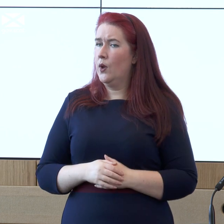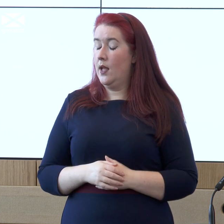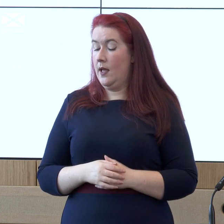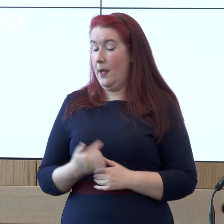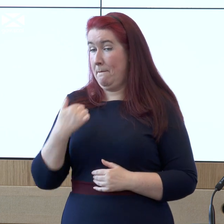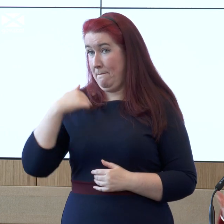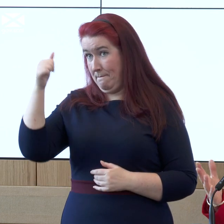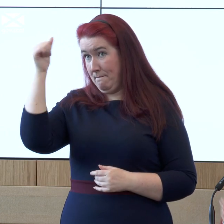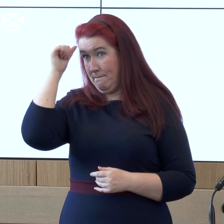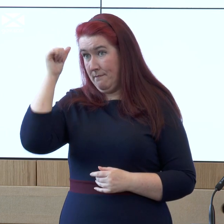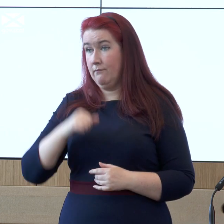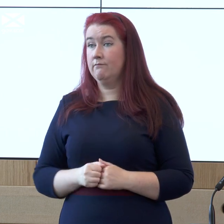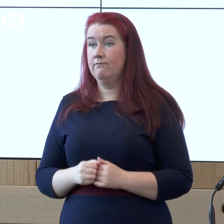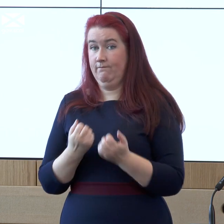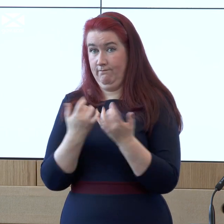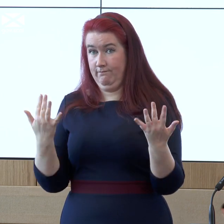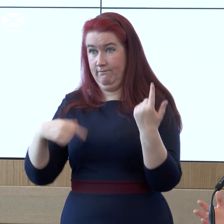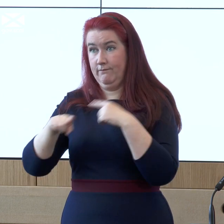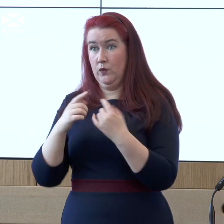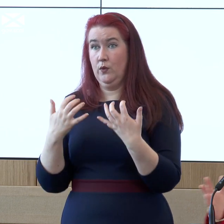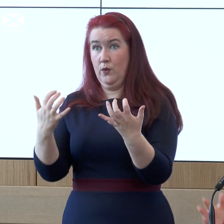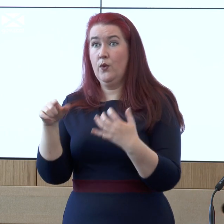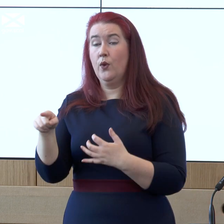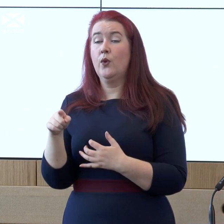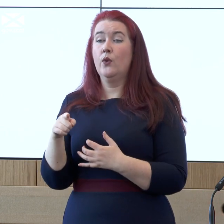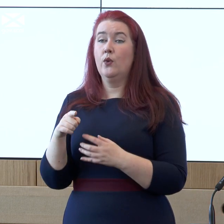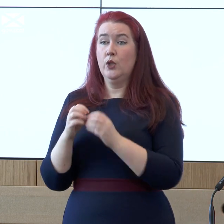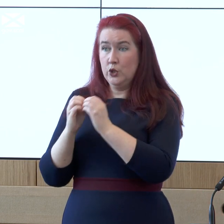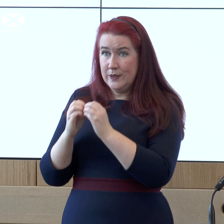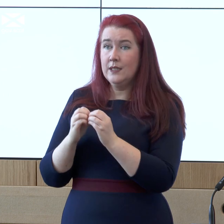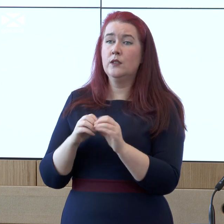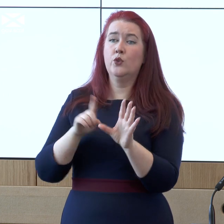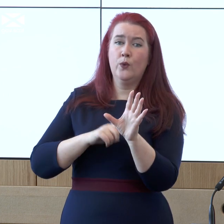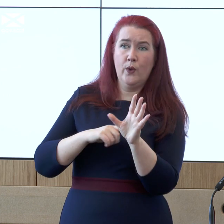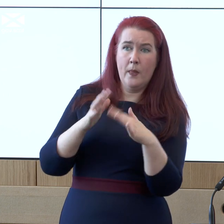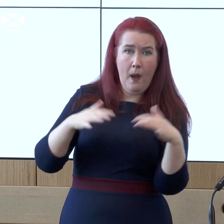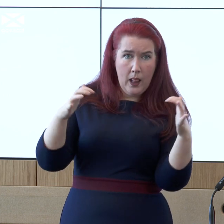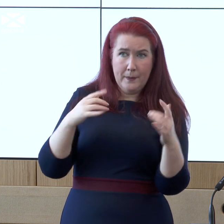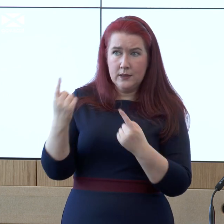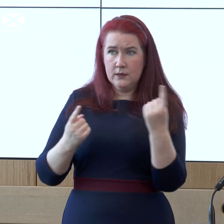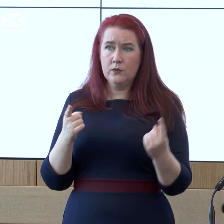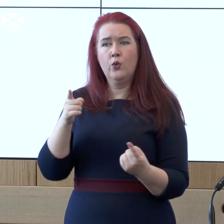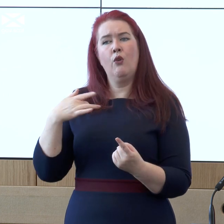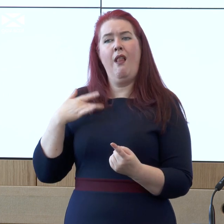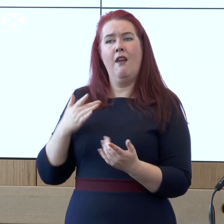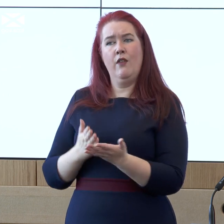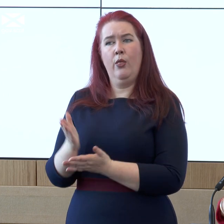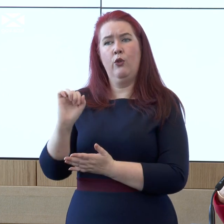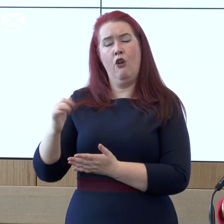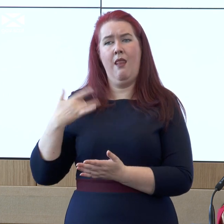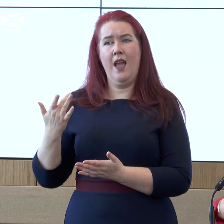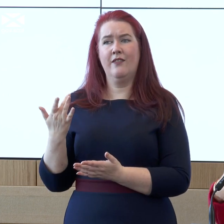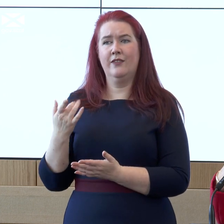acutely aware that all of you here, students, youth parliamentarians, will live your lives with the climate